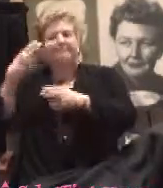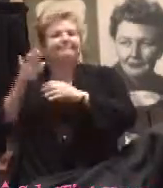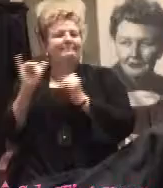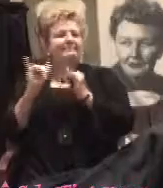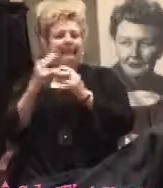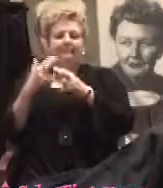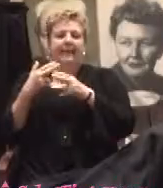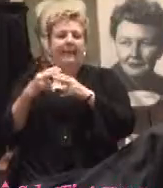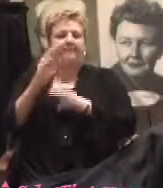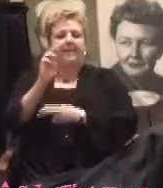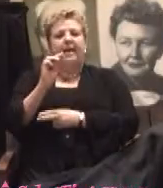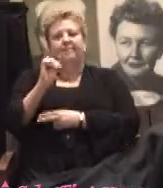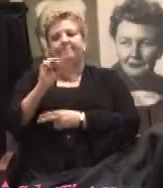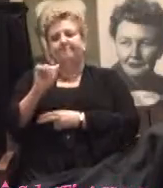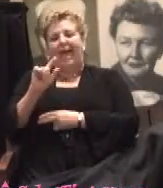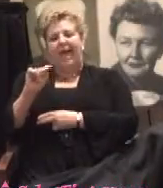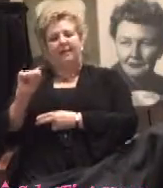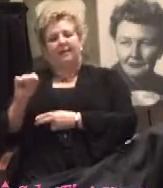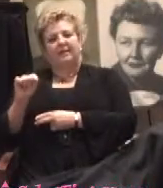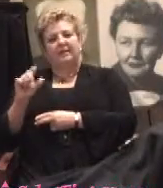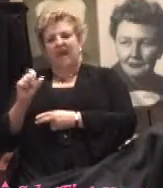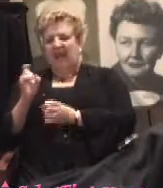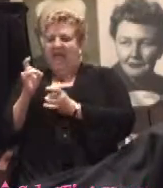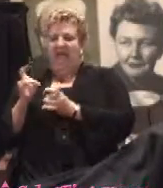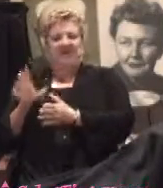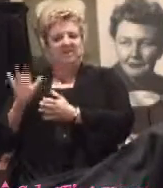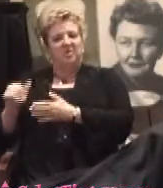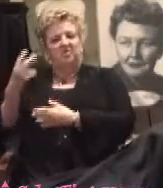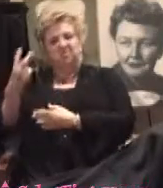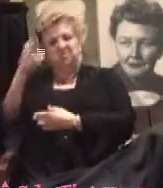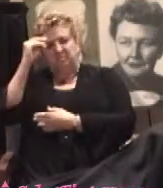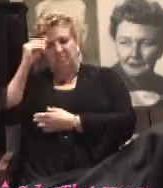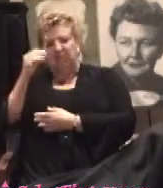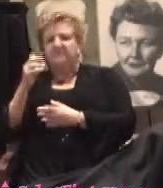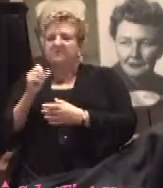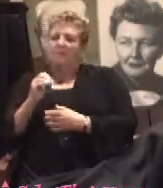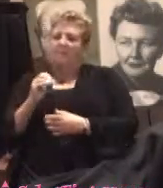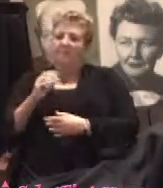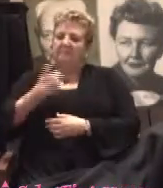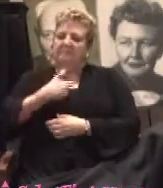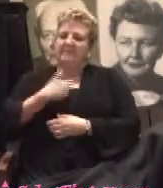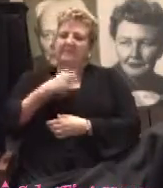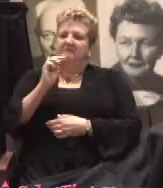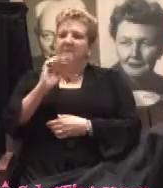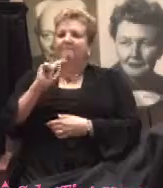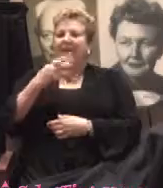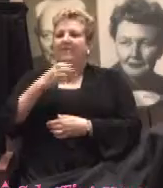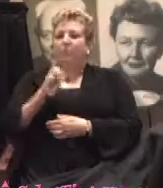And I just think Matthew's a beautiful name, so... and I didn't call him Scott.